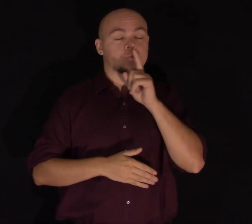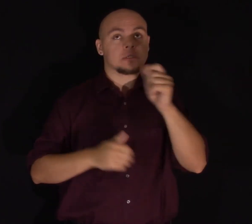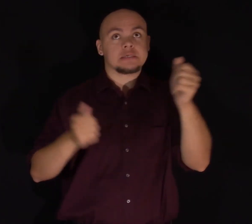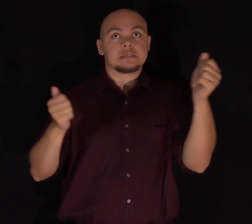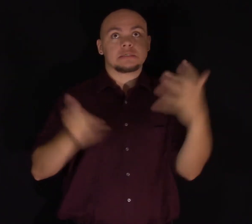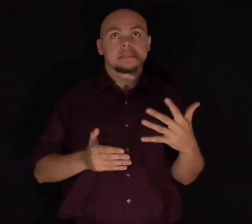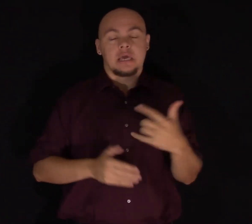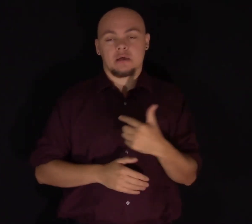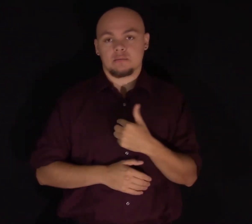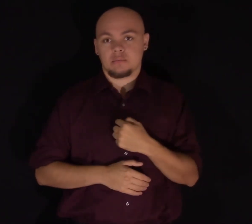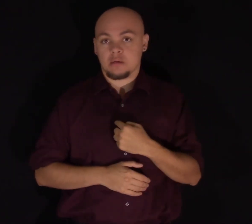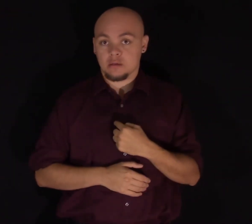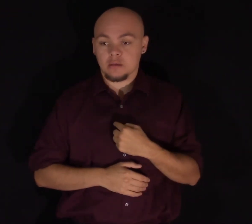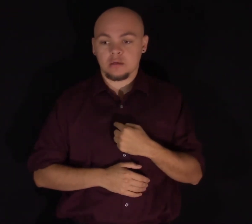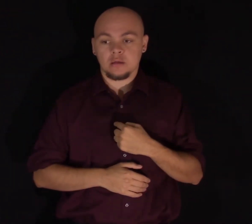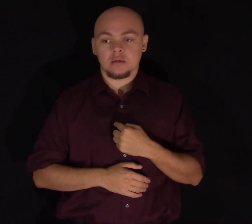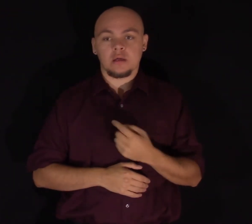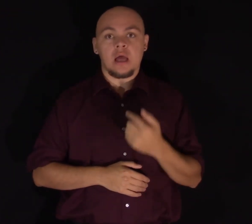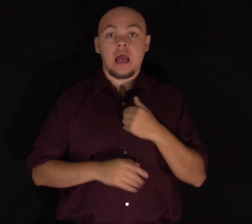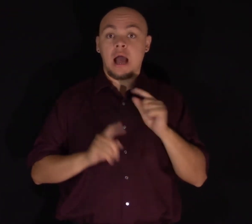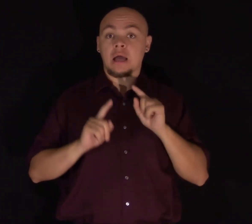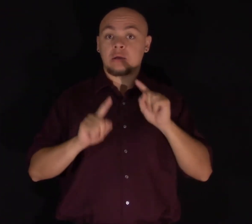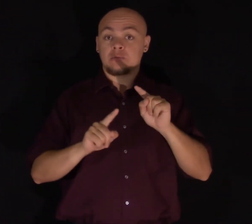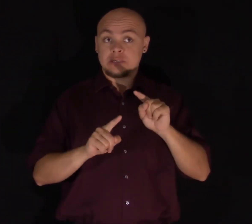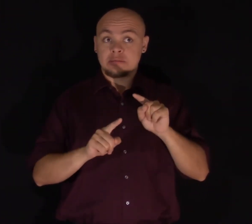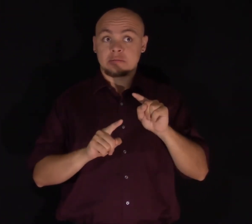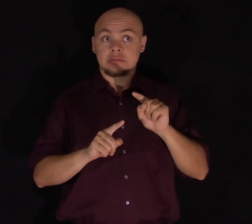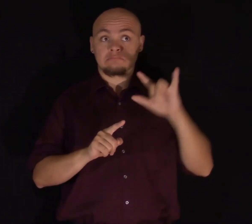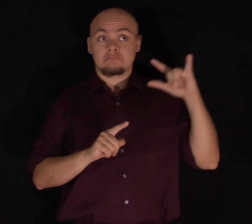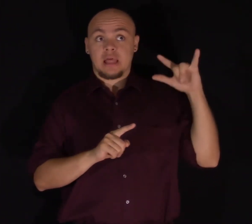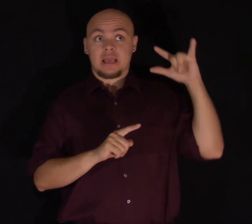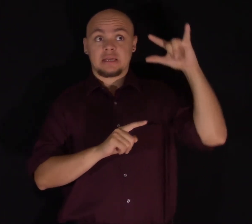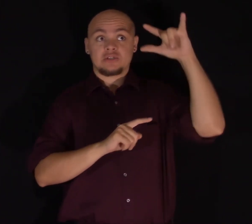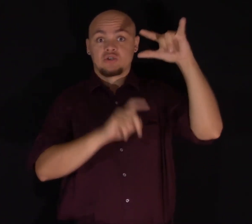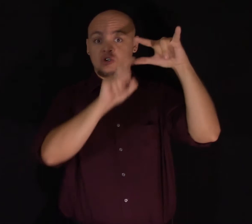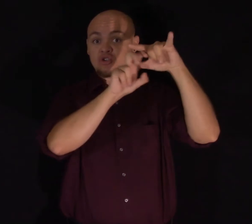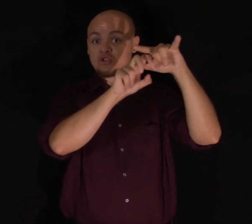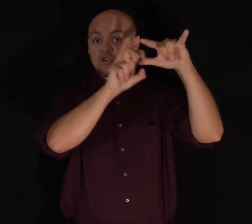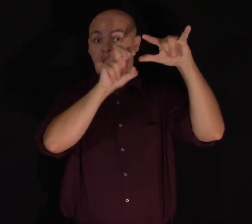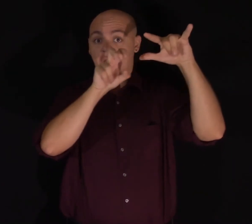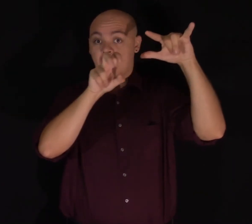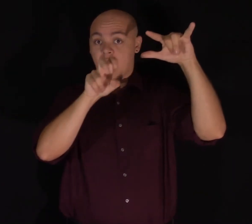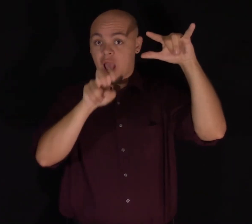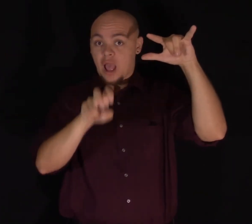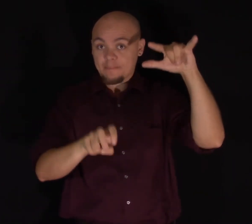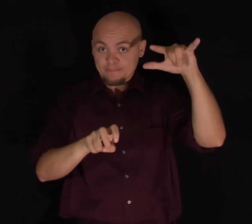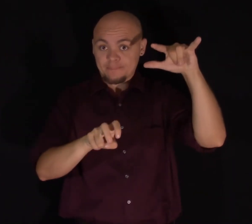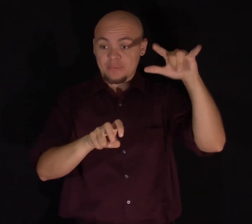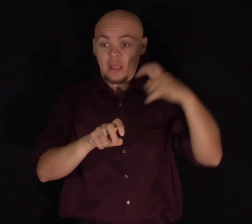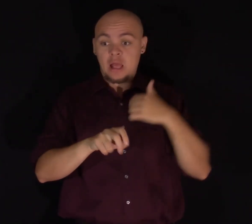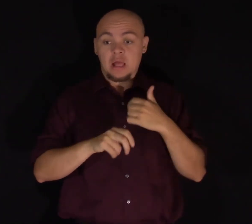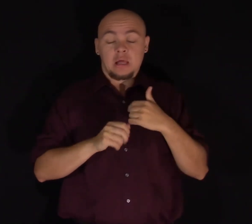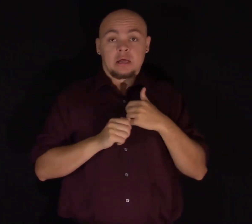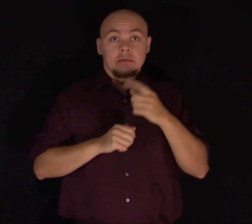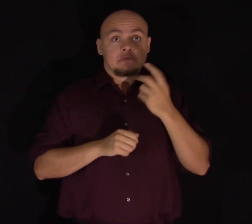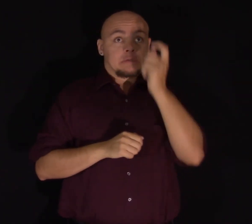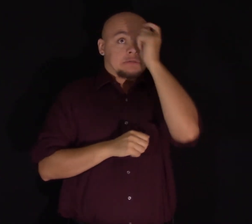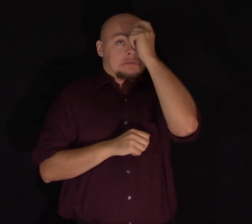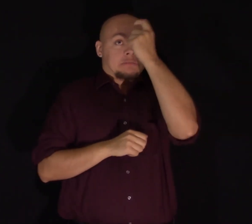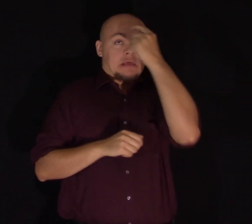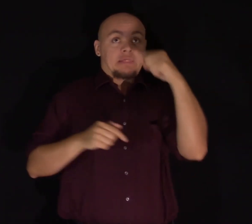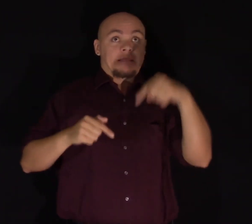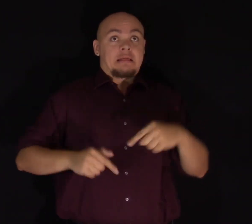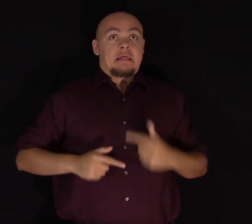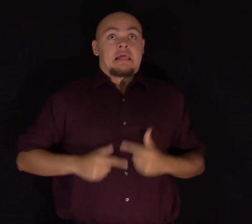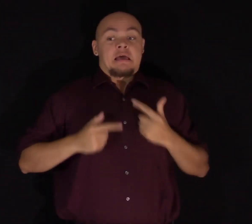me, I went skydiving. We're about to fall out the plane. I was like, I've done some stupid things in life. This is one of